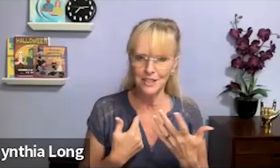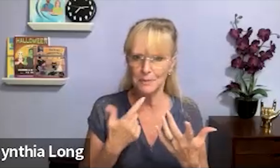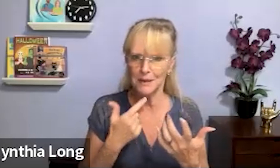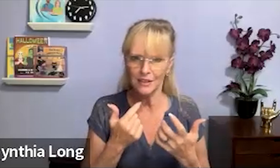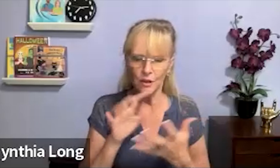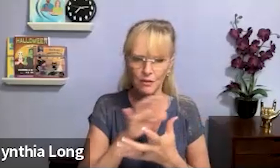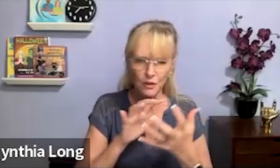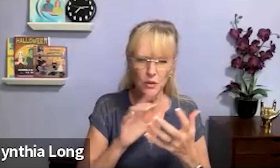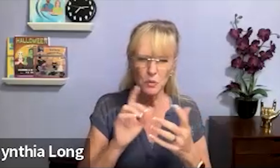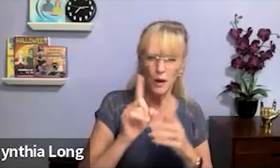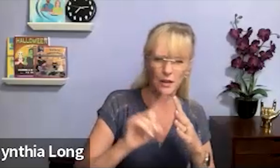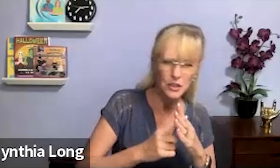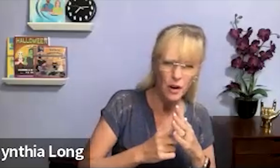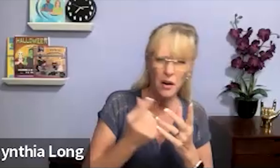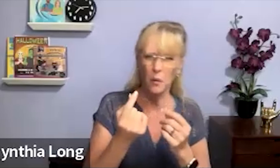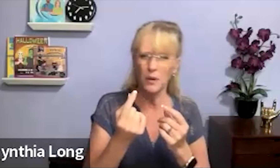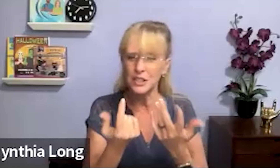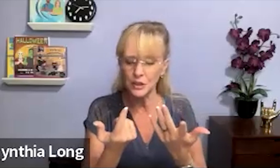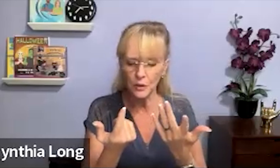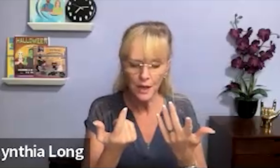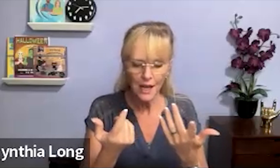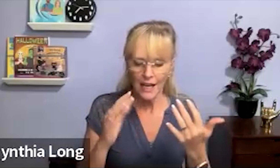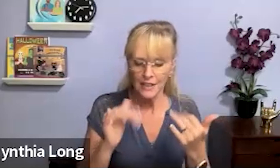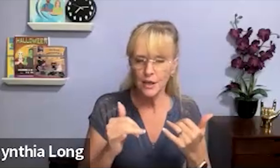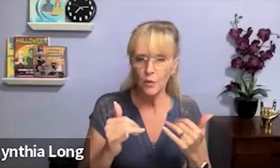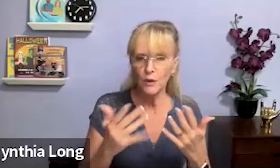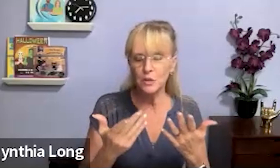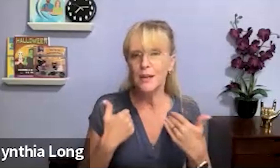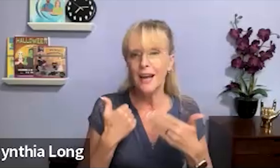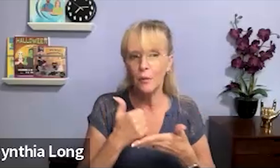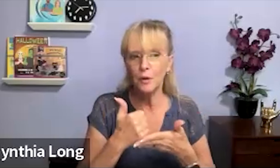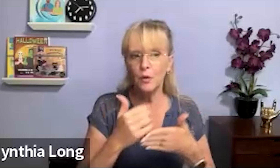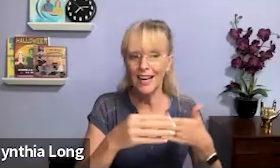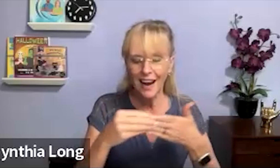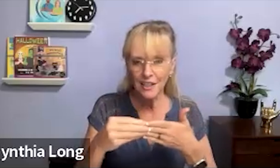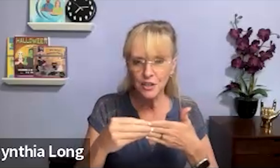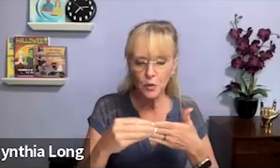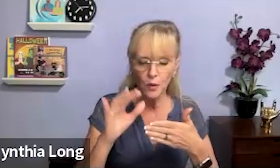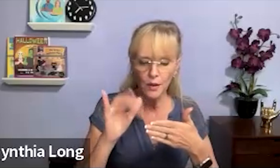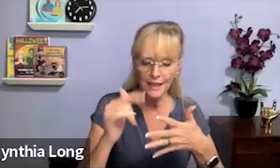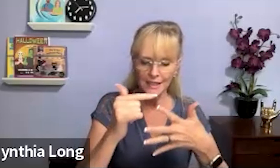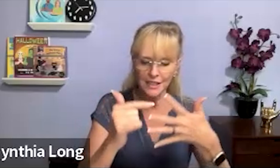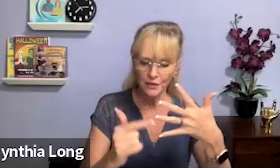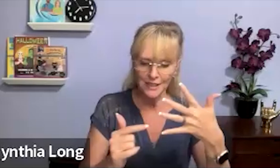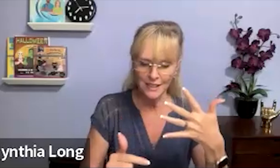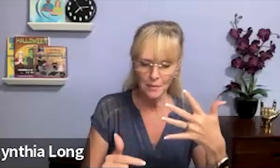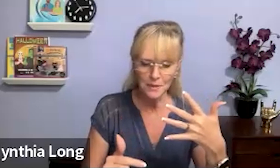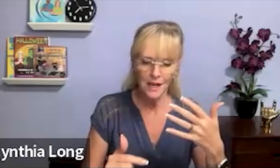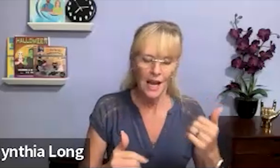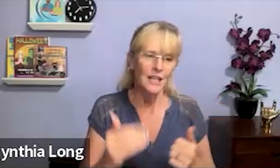just be a little confused where to start or what to do. And so we just want to help you and guide you with these different steps. And